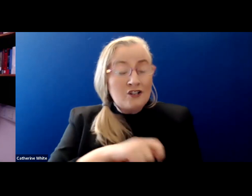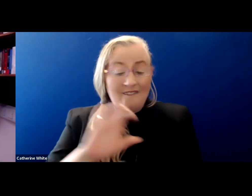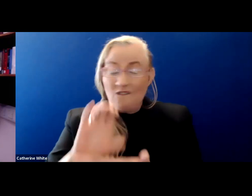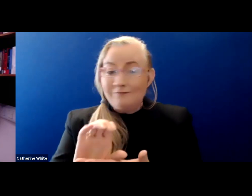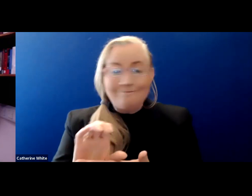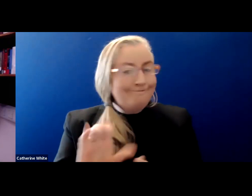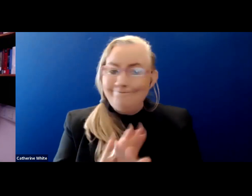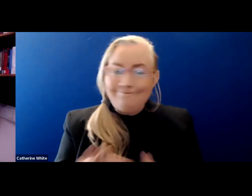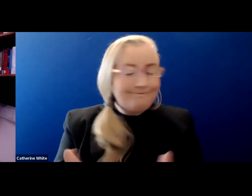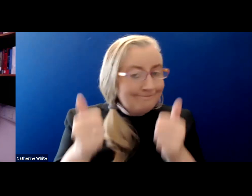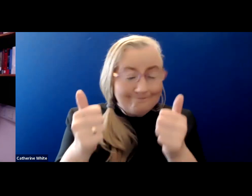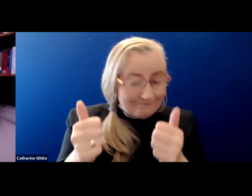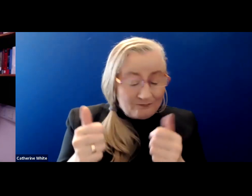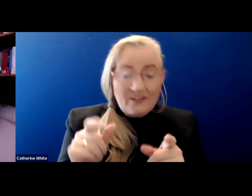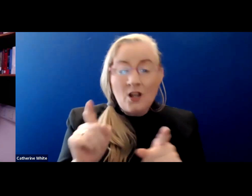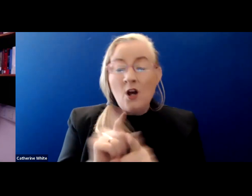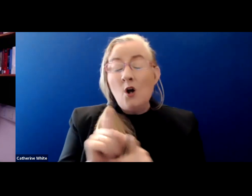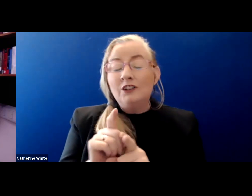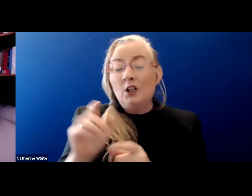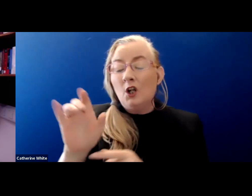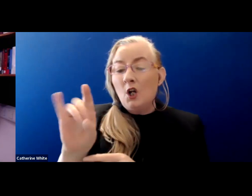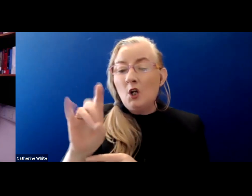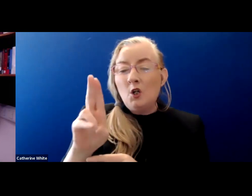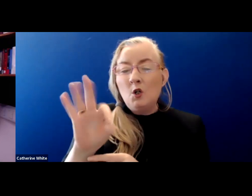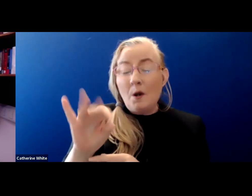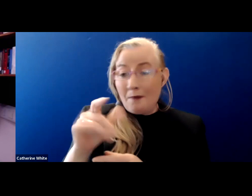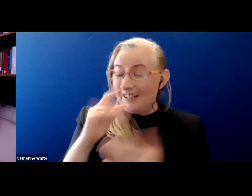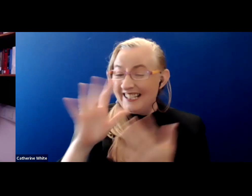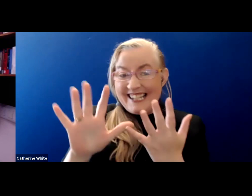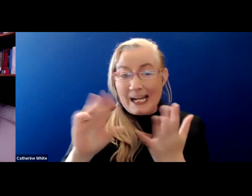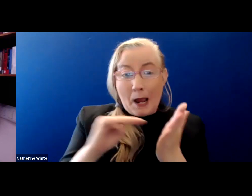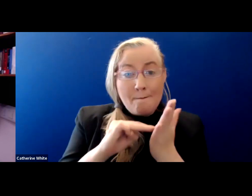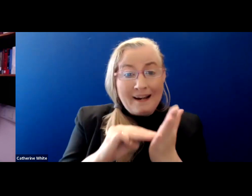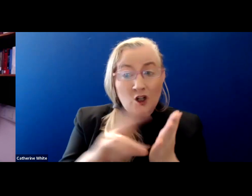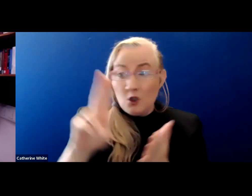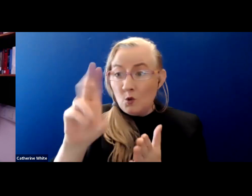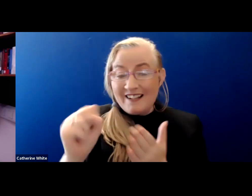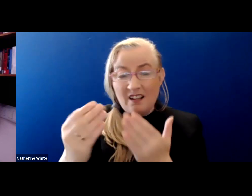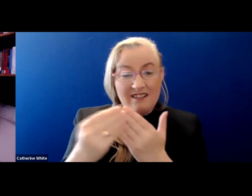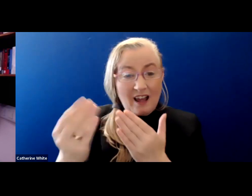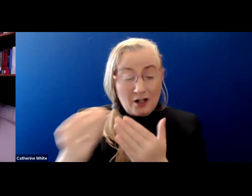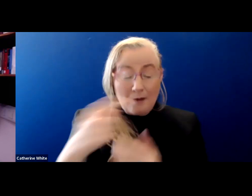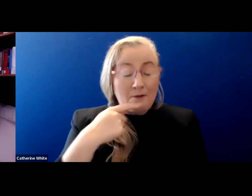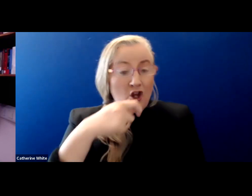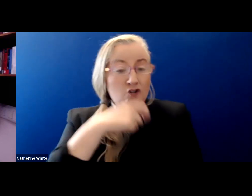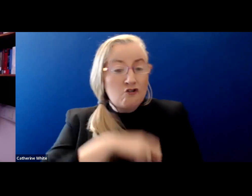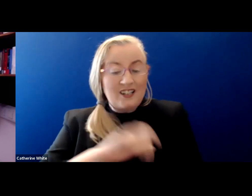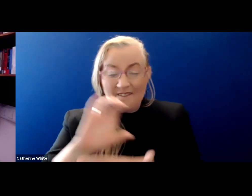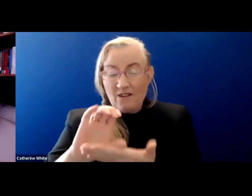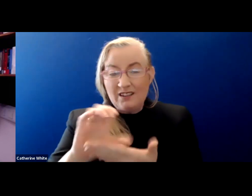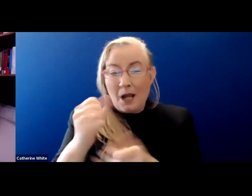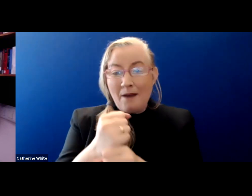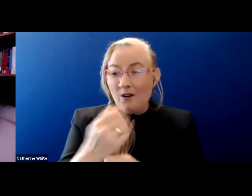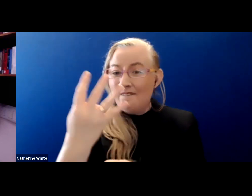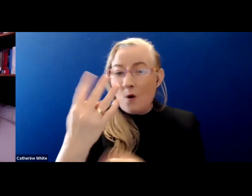shape. The award against Lubanga was $10 million US. The trust fund generally receives around 4 million